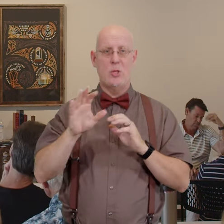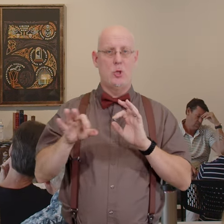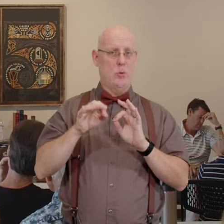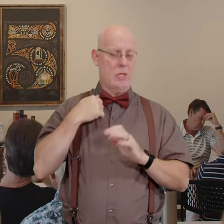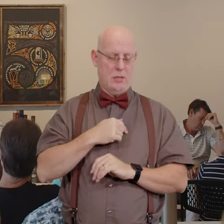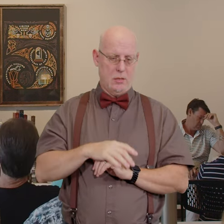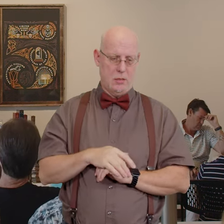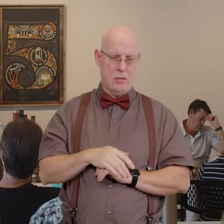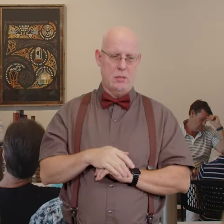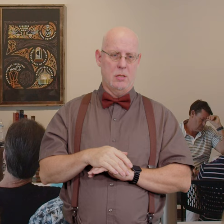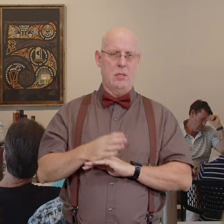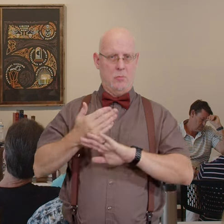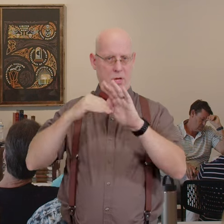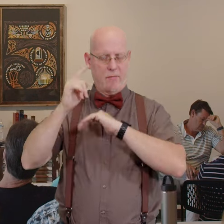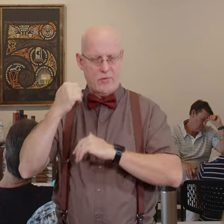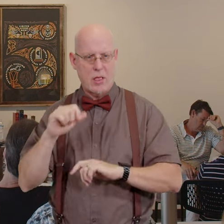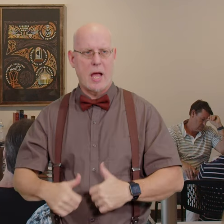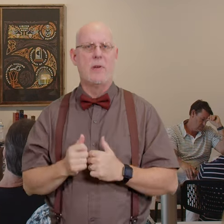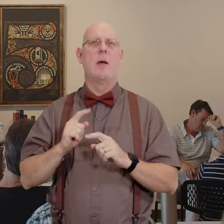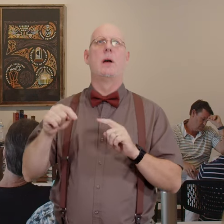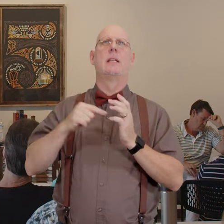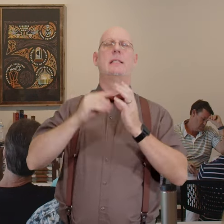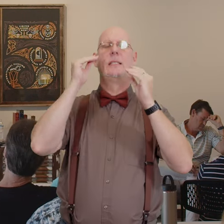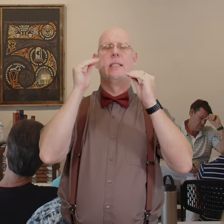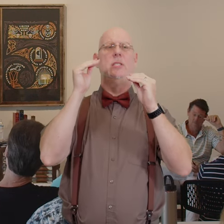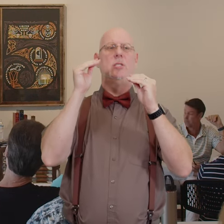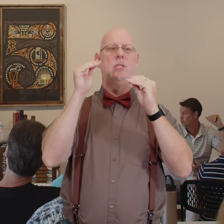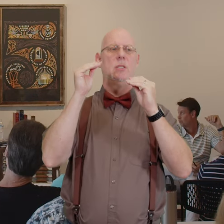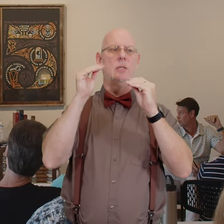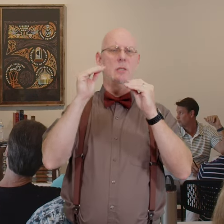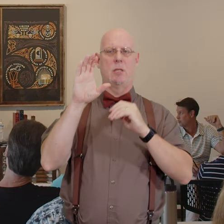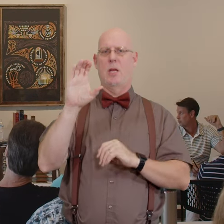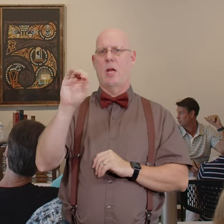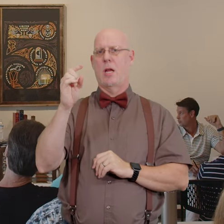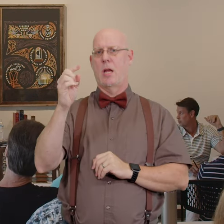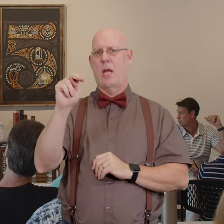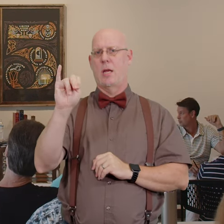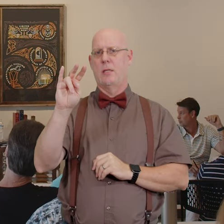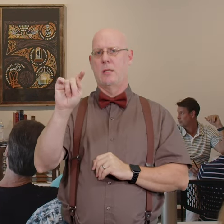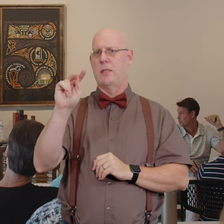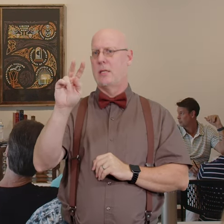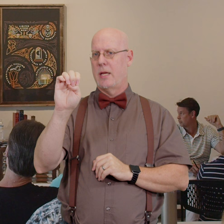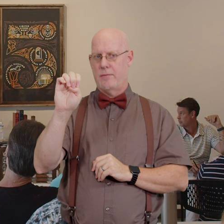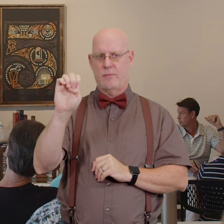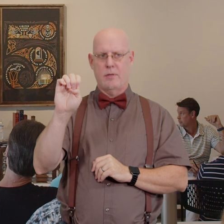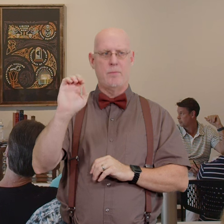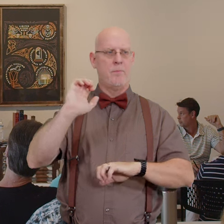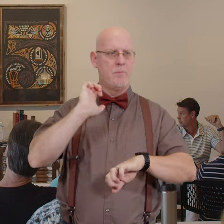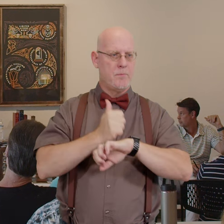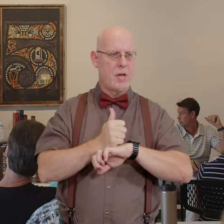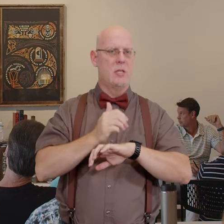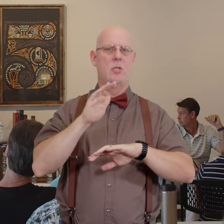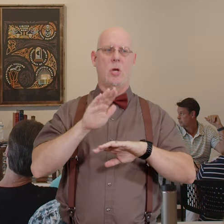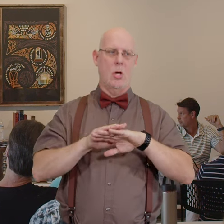God chooses us. He predestines us for life. But this teaching, cognitive, just so we're clear, so it's